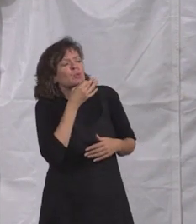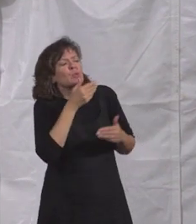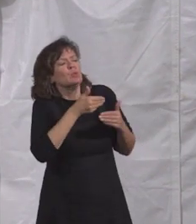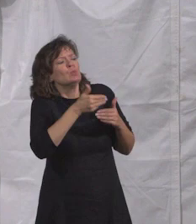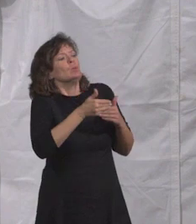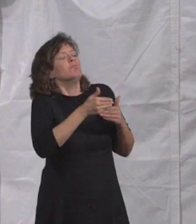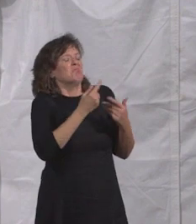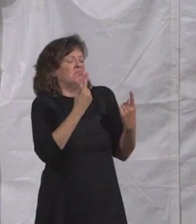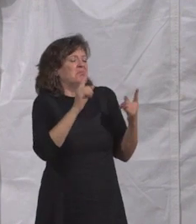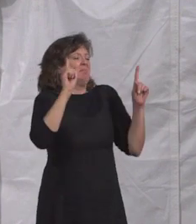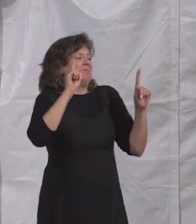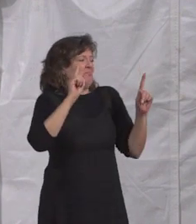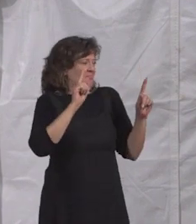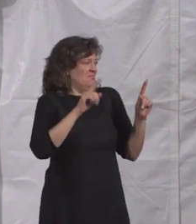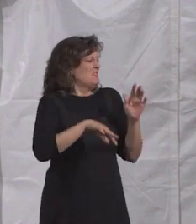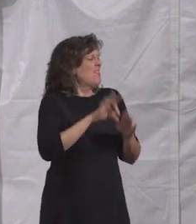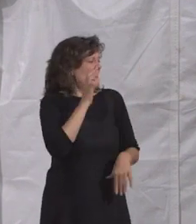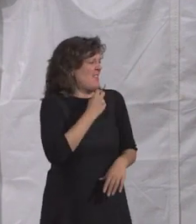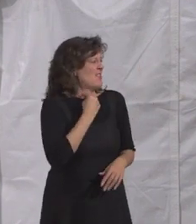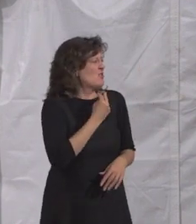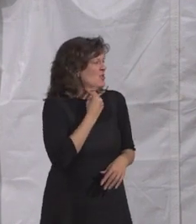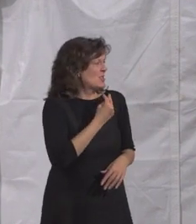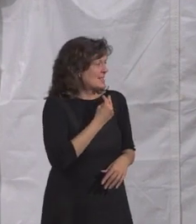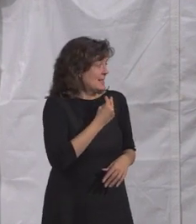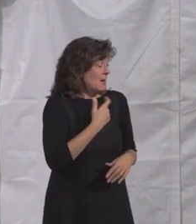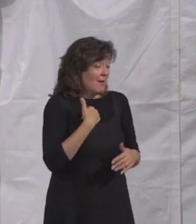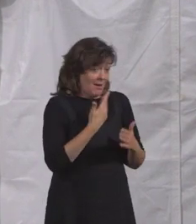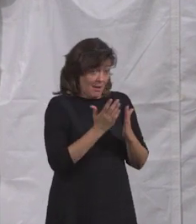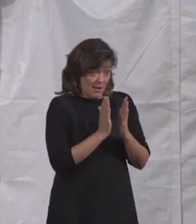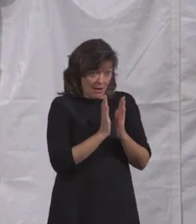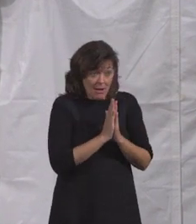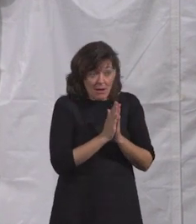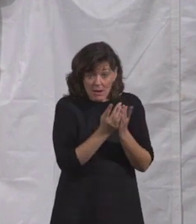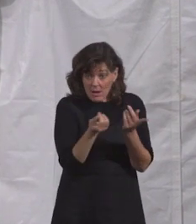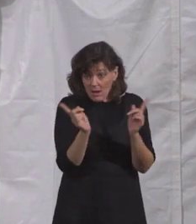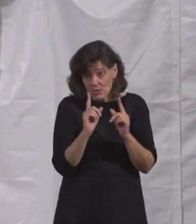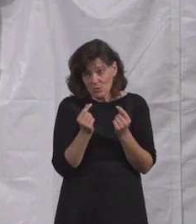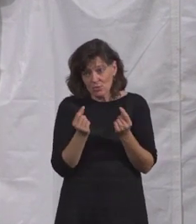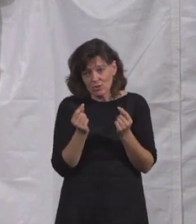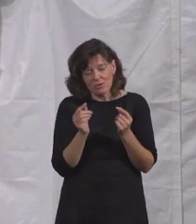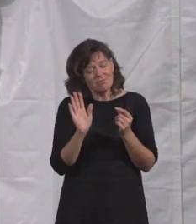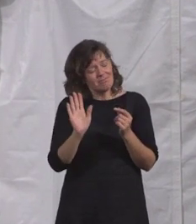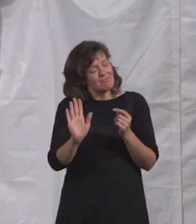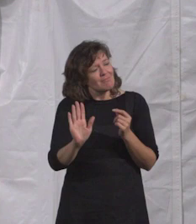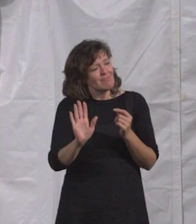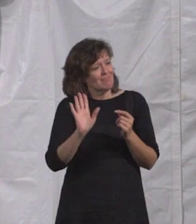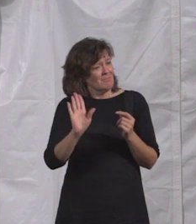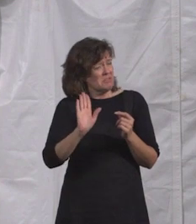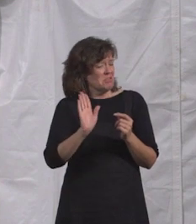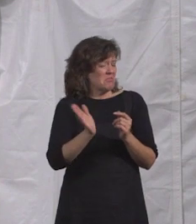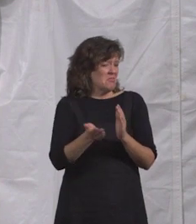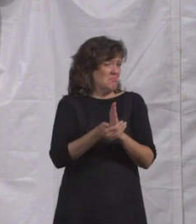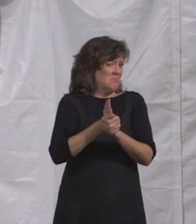voice, and all I ask is that you use it for the powers of good.